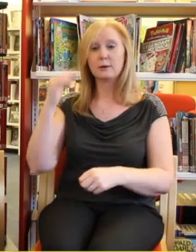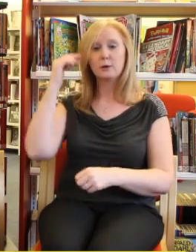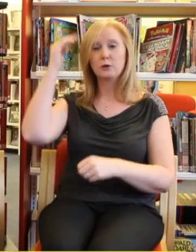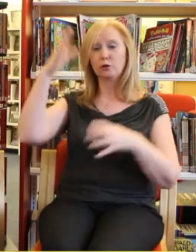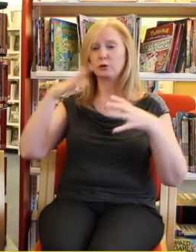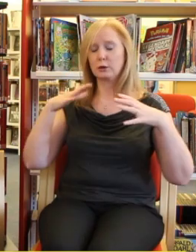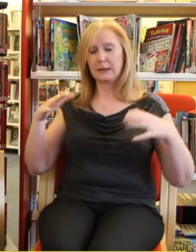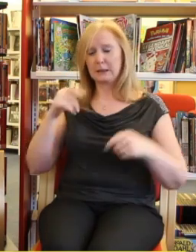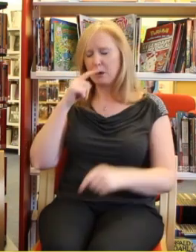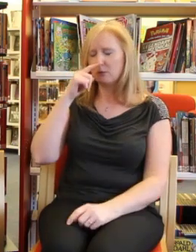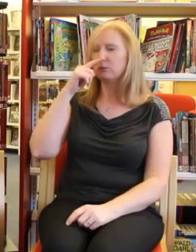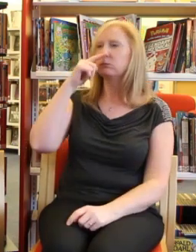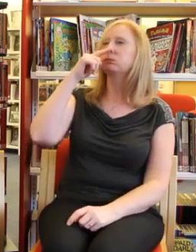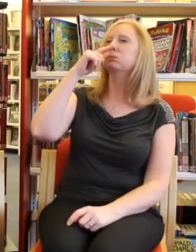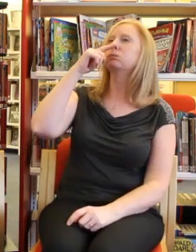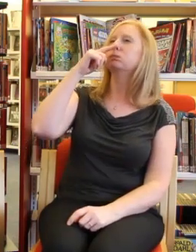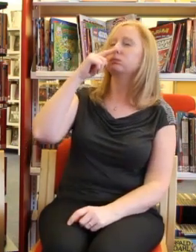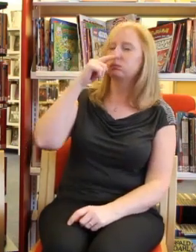on the ground.